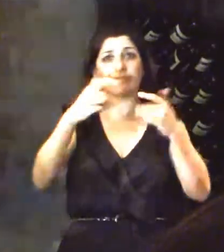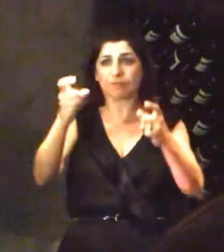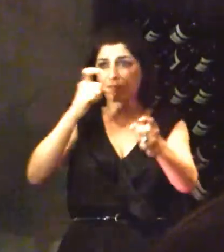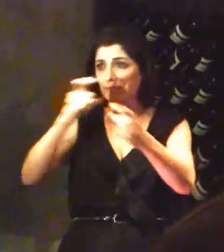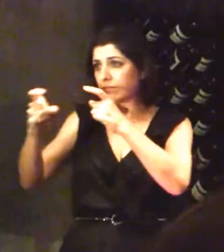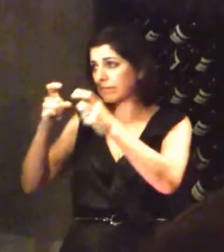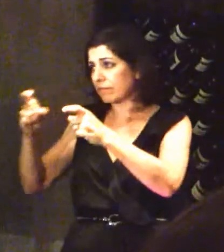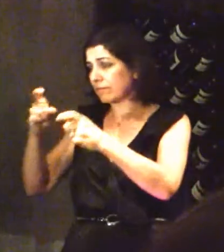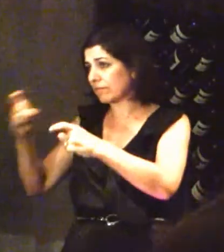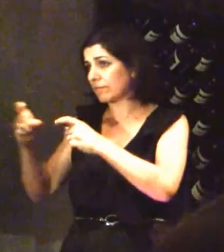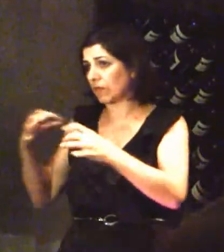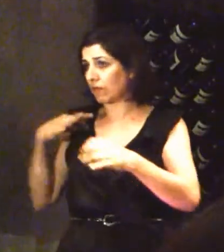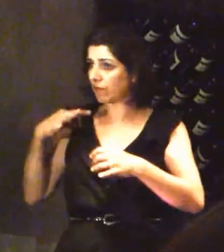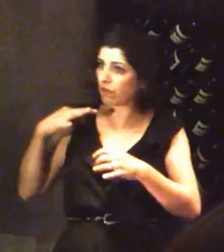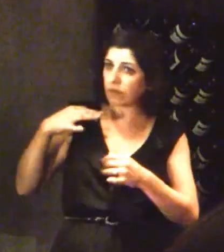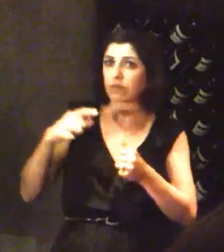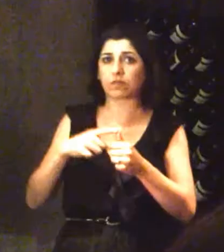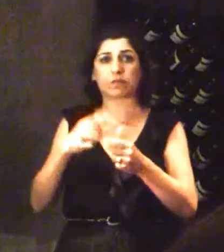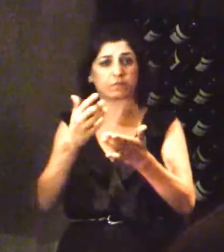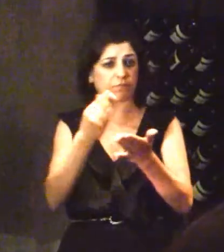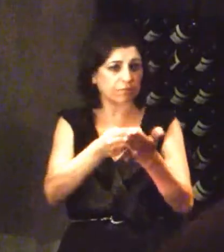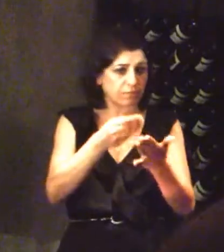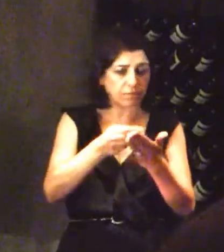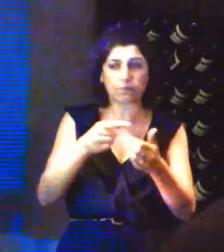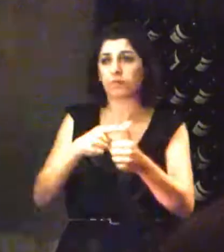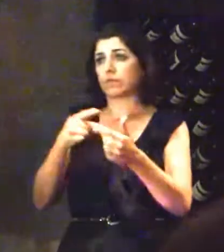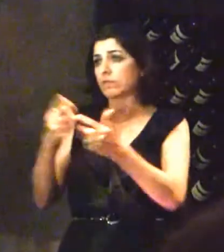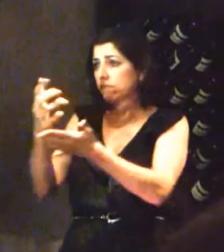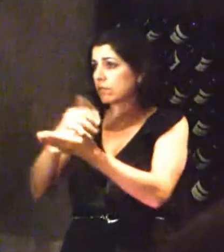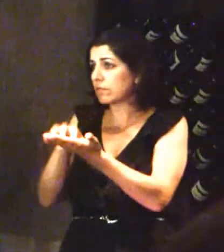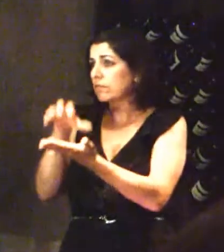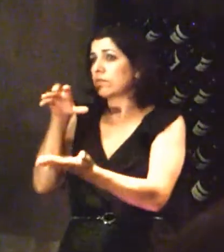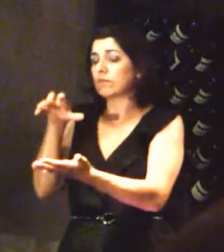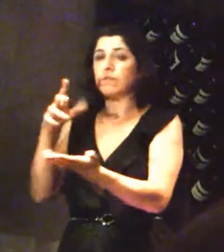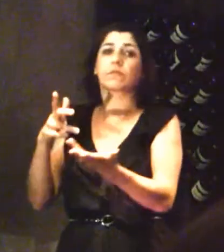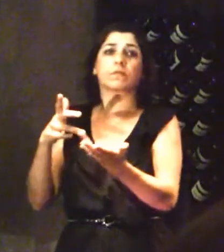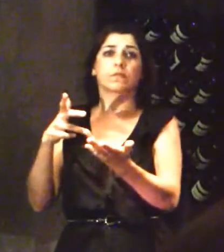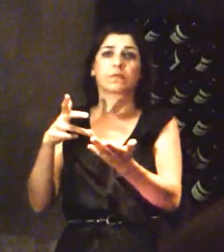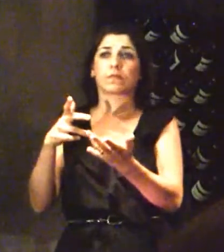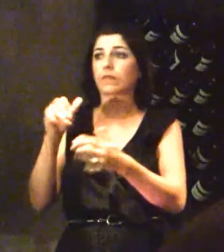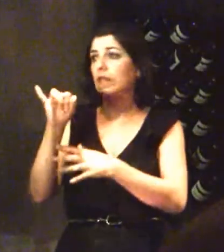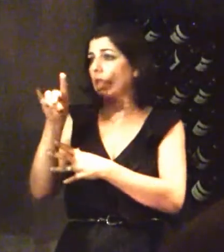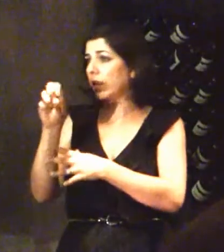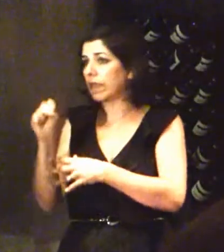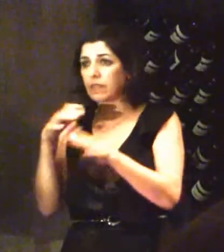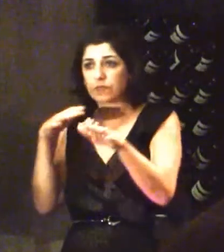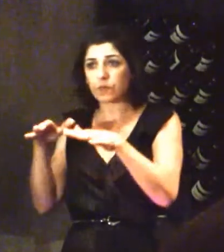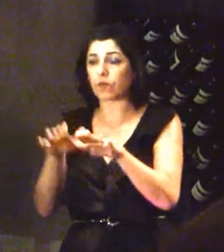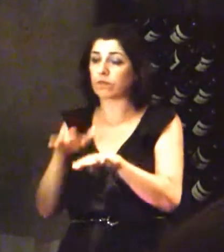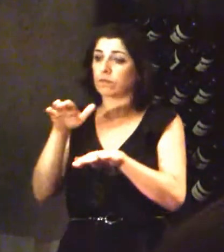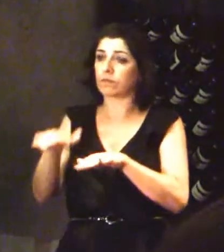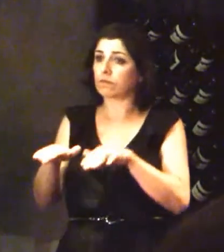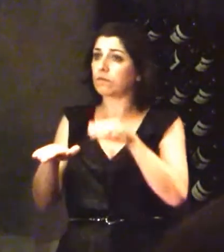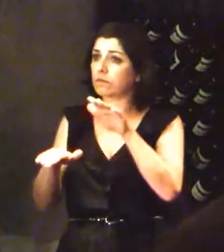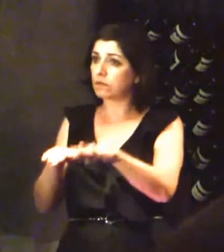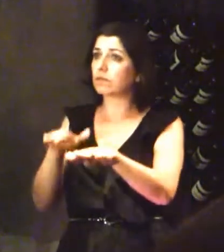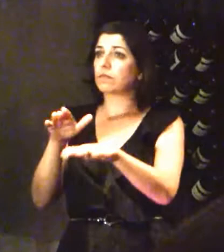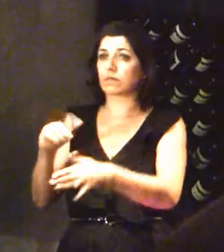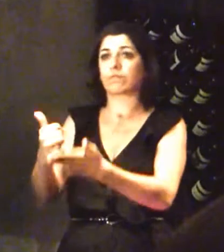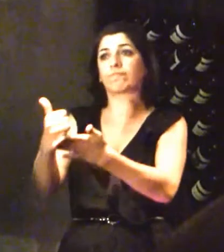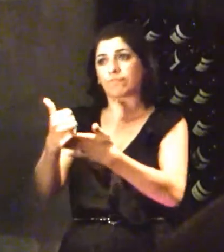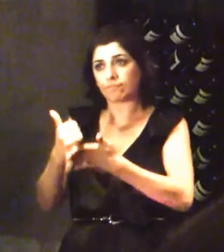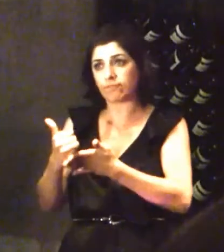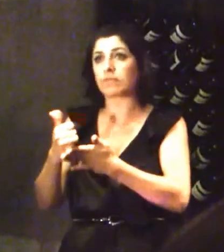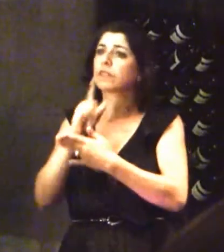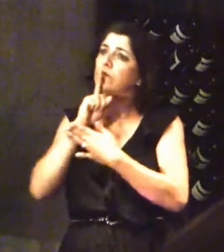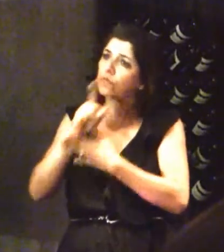contribution that you make volunteering by your funds, by fundraising, with your AIDS Walk, every step that you take is helping. And